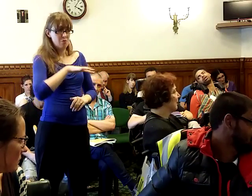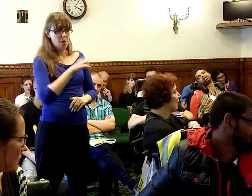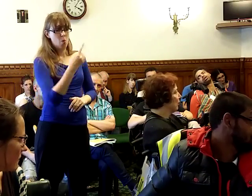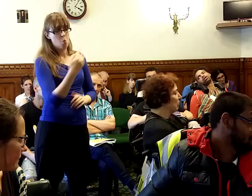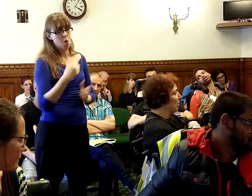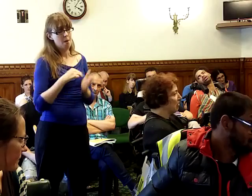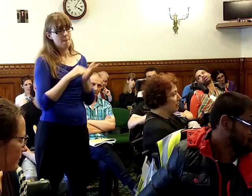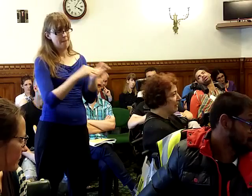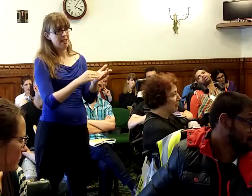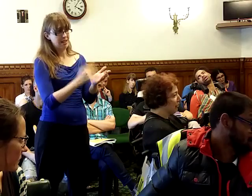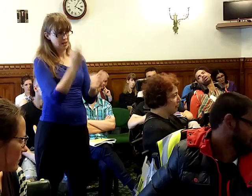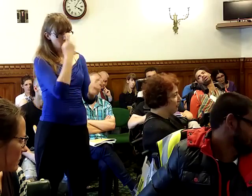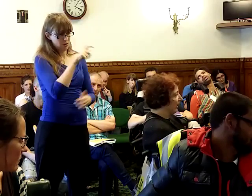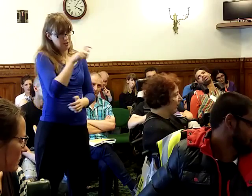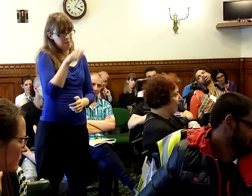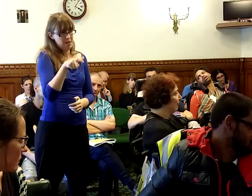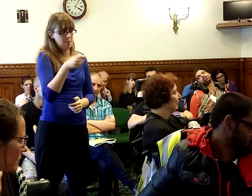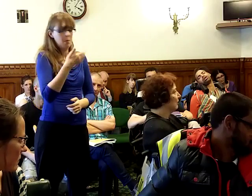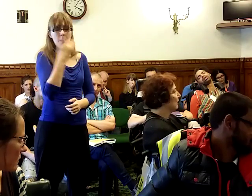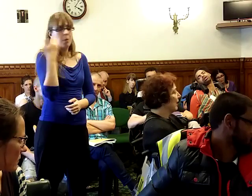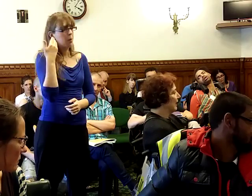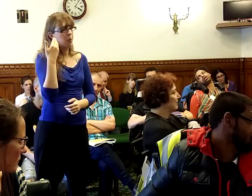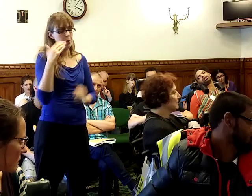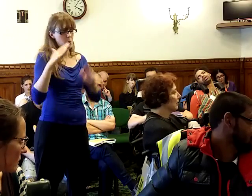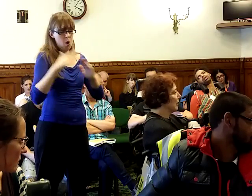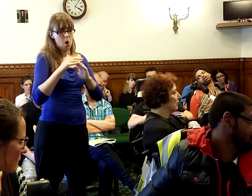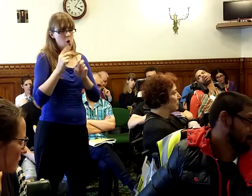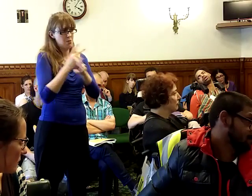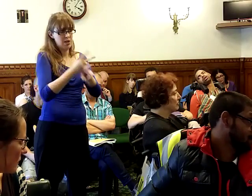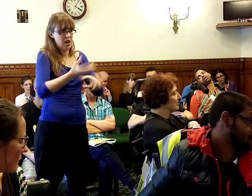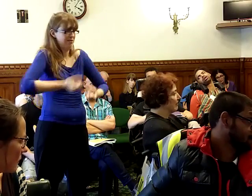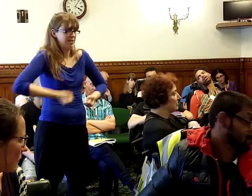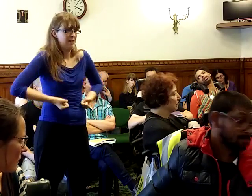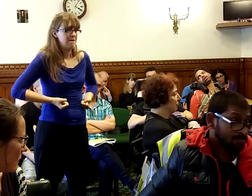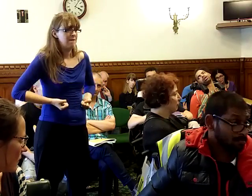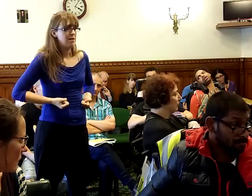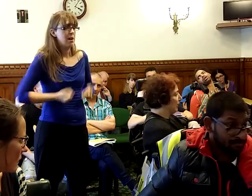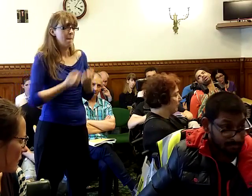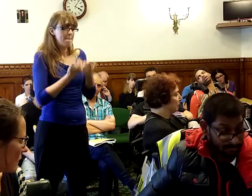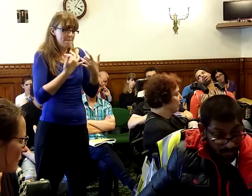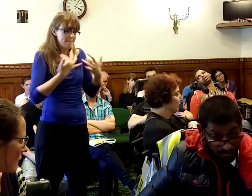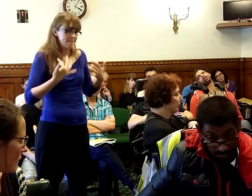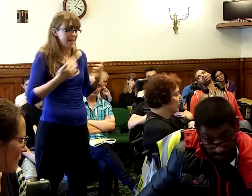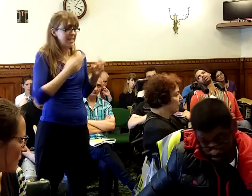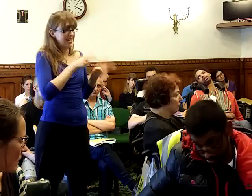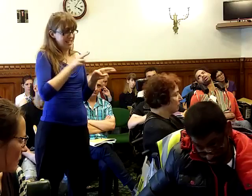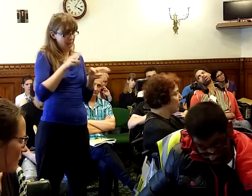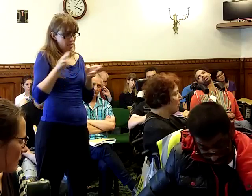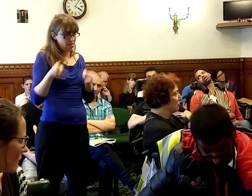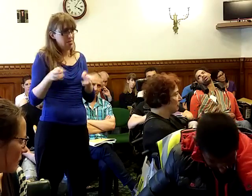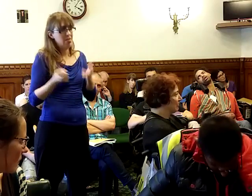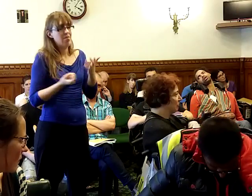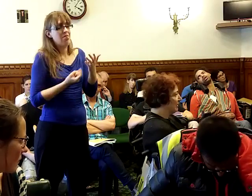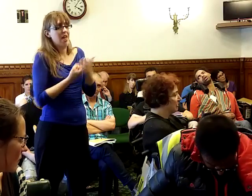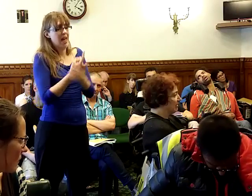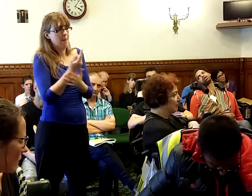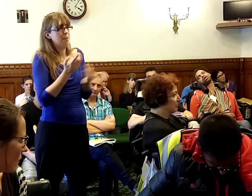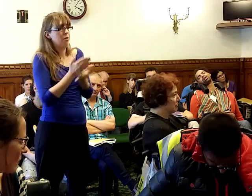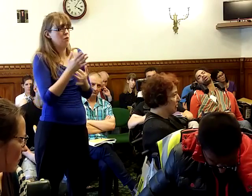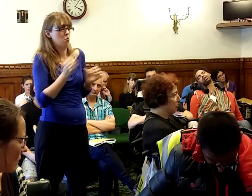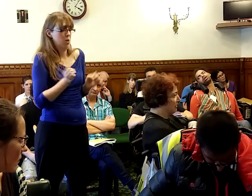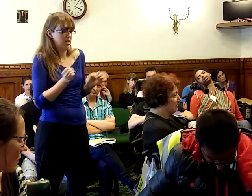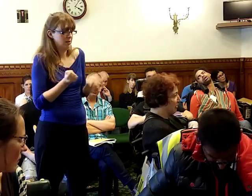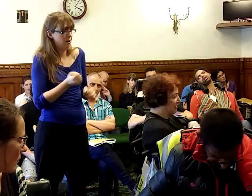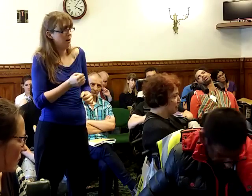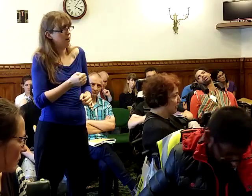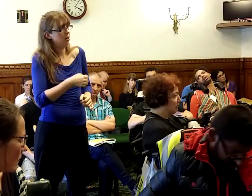pensioners who are without home care, and a lot of the deaths from cold during the winter